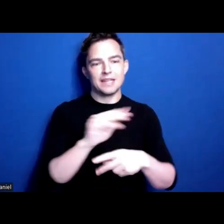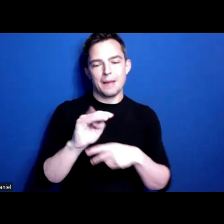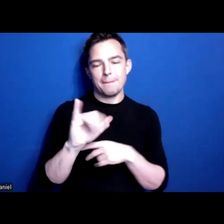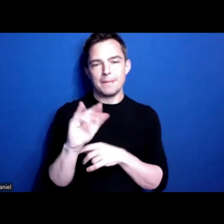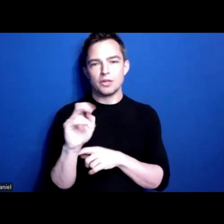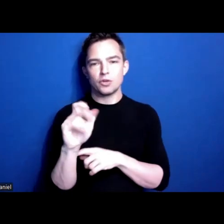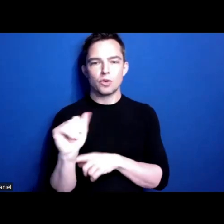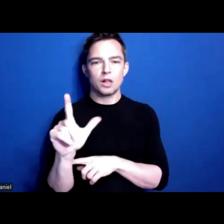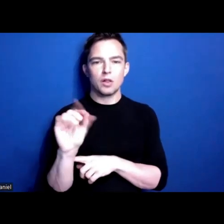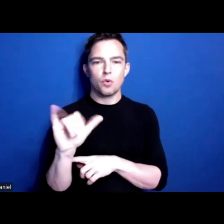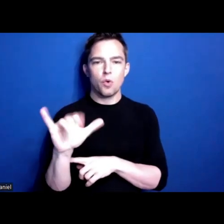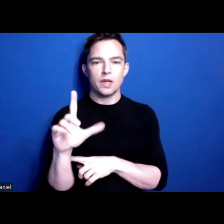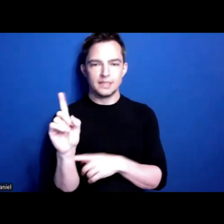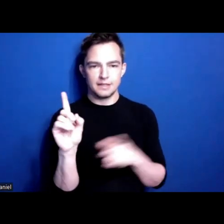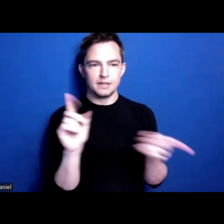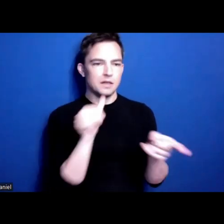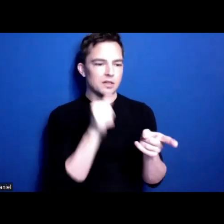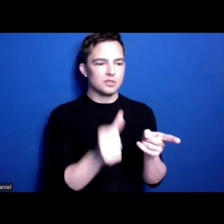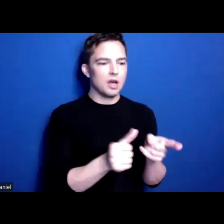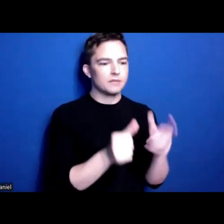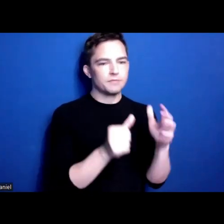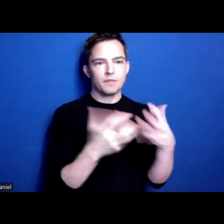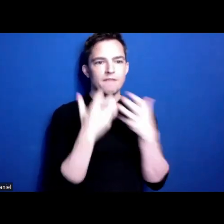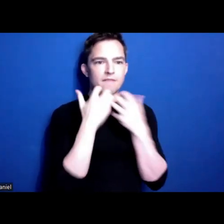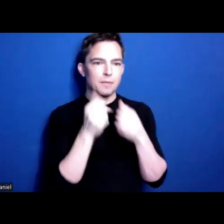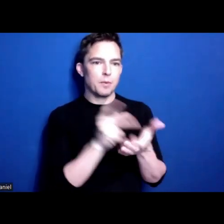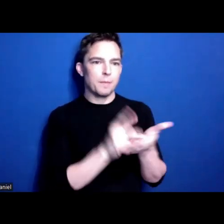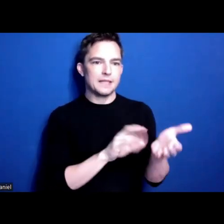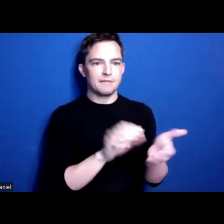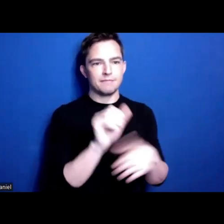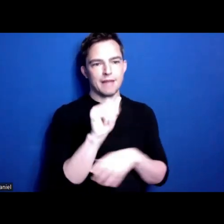more valuable piece of amber.